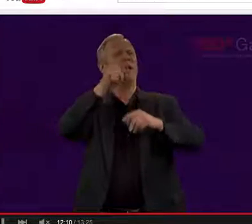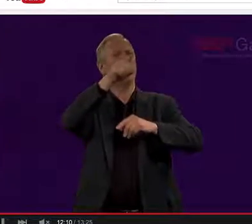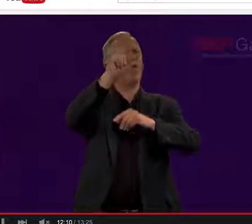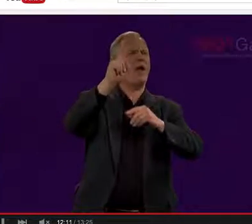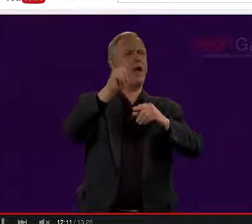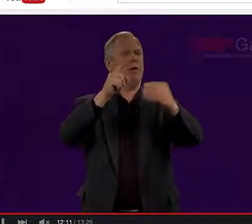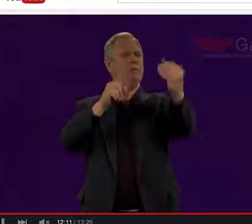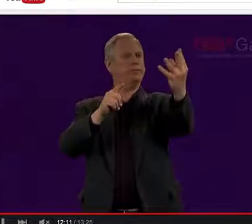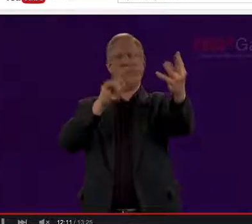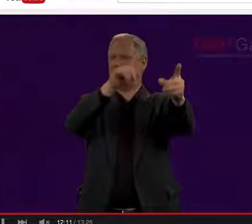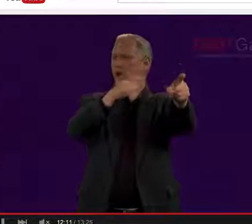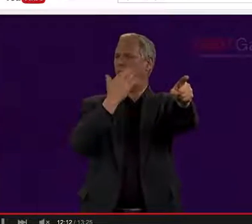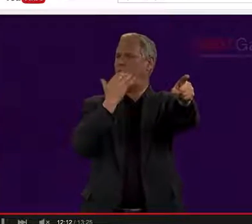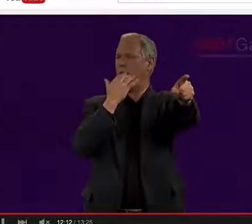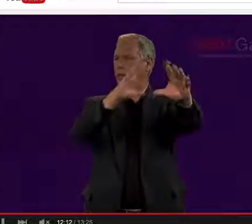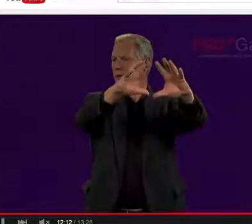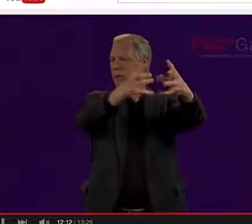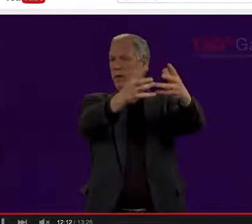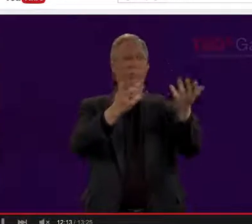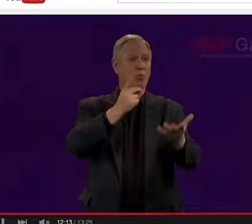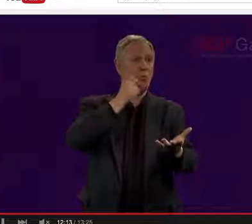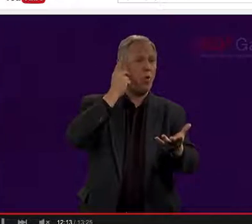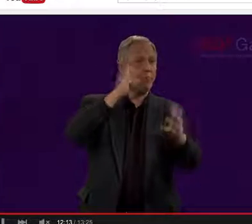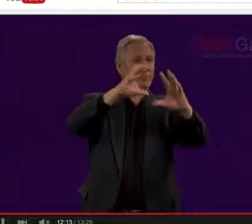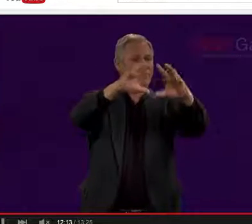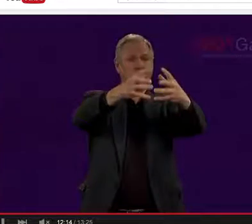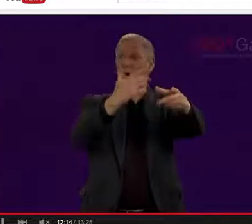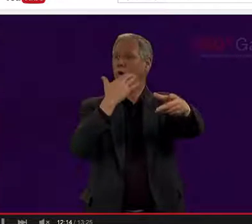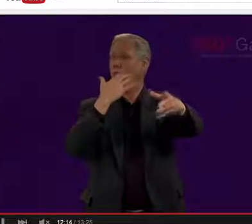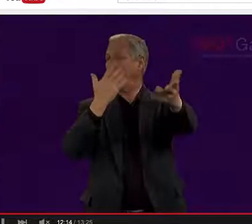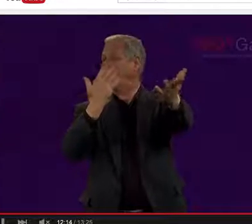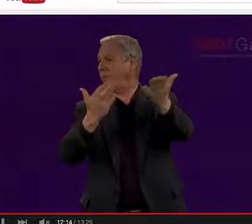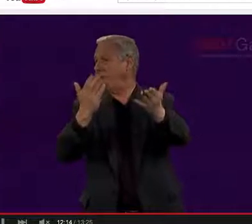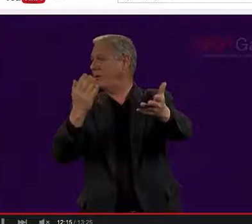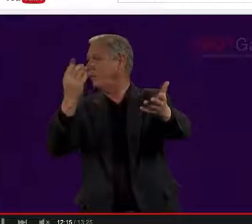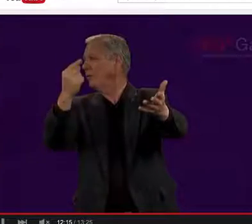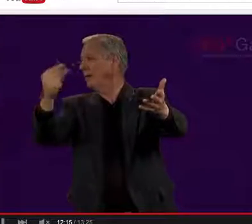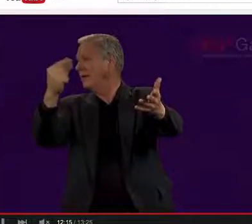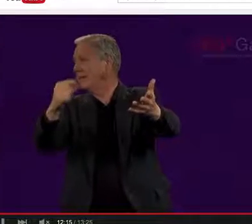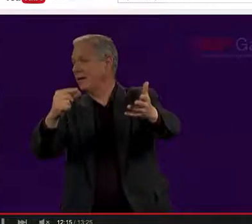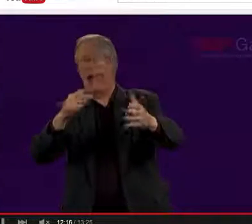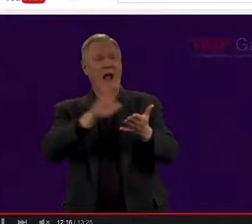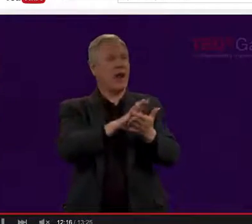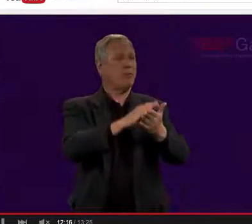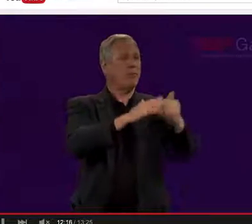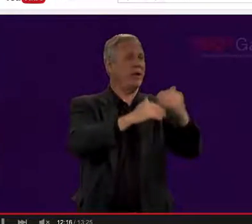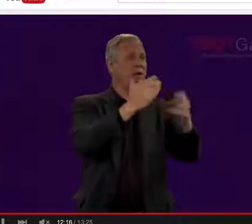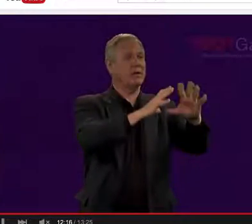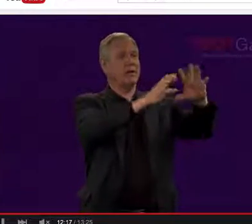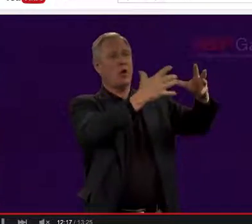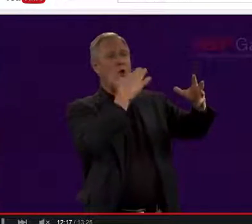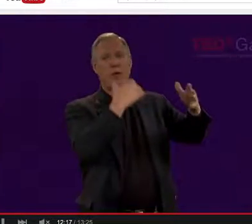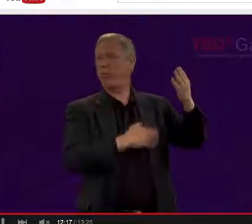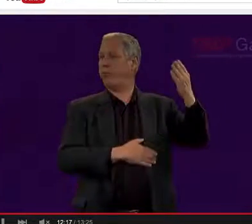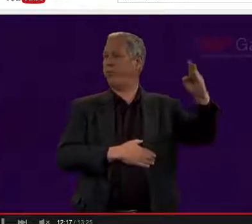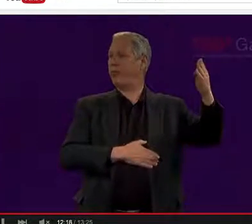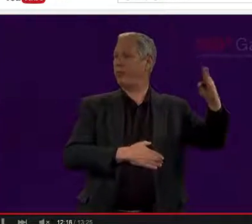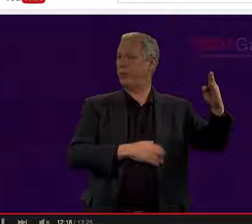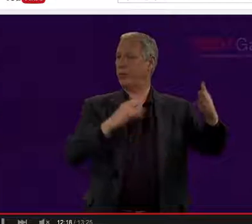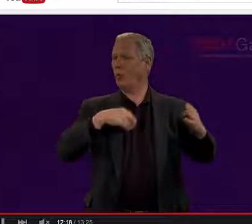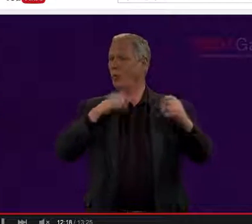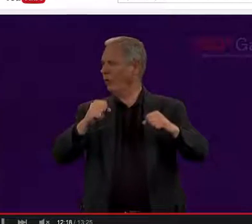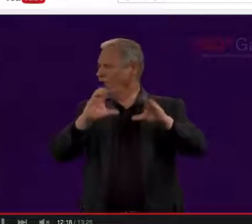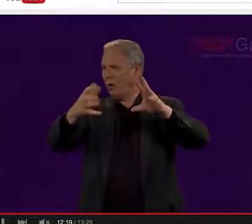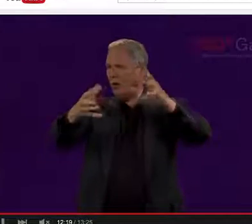Can the buildings be color coded? The group may be green, another